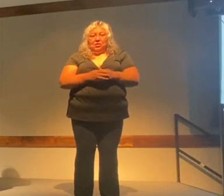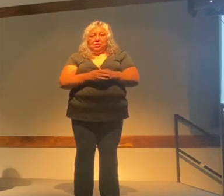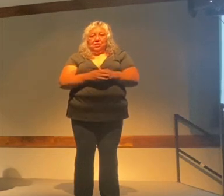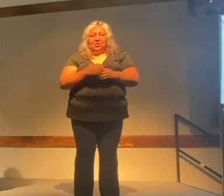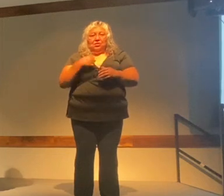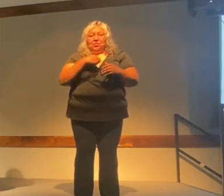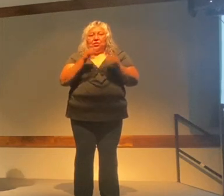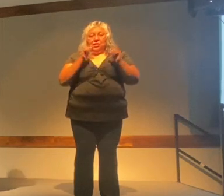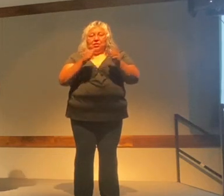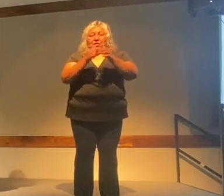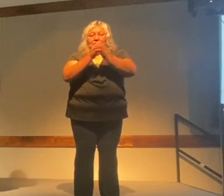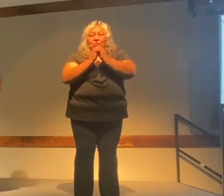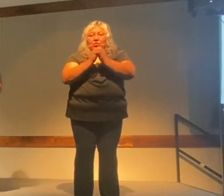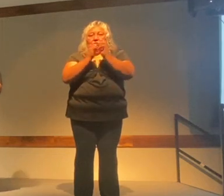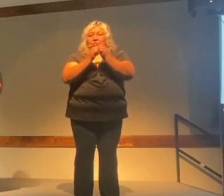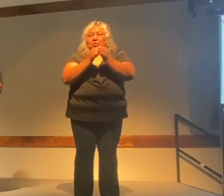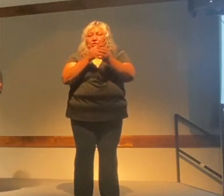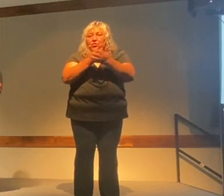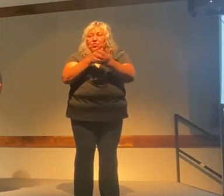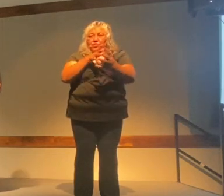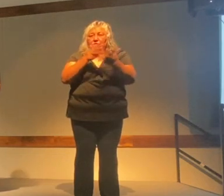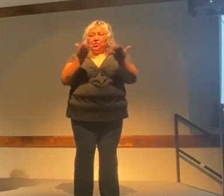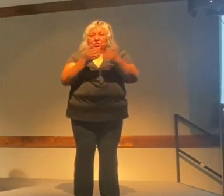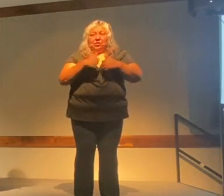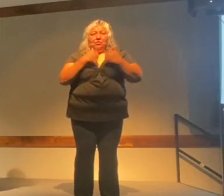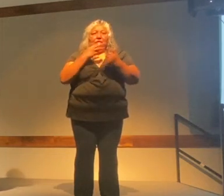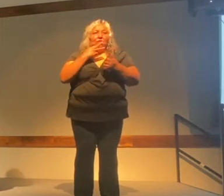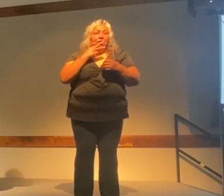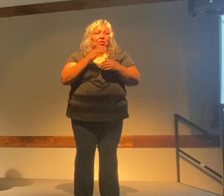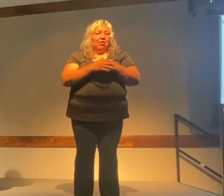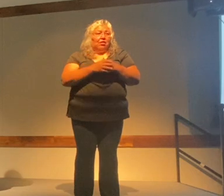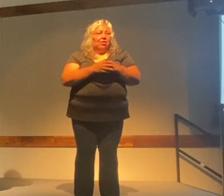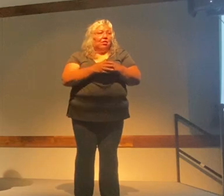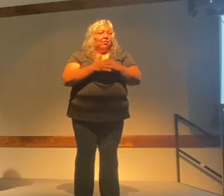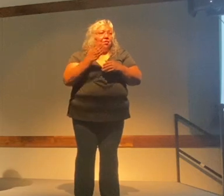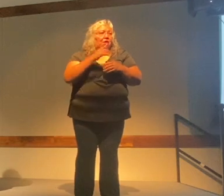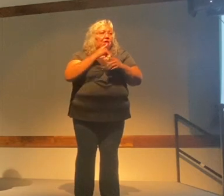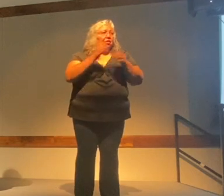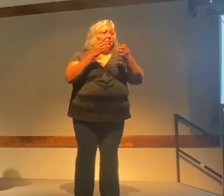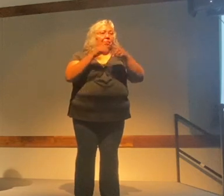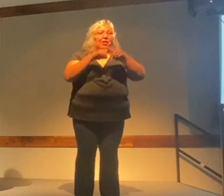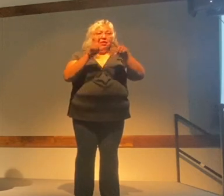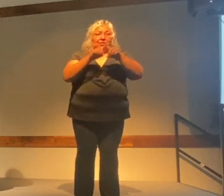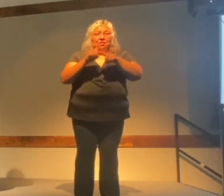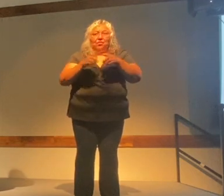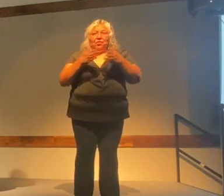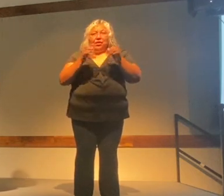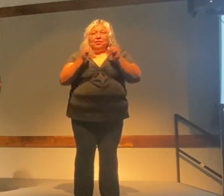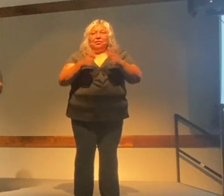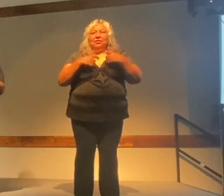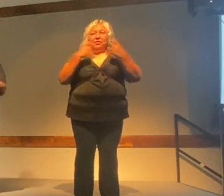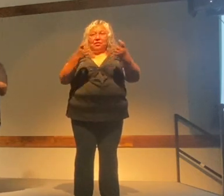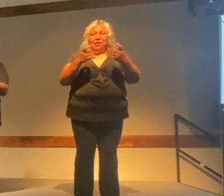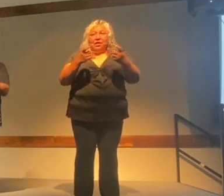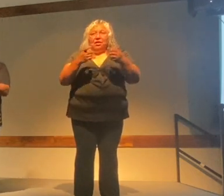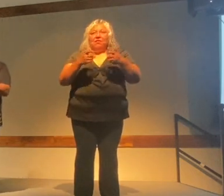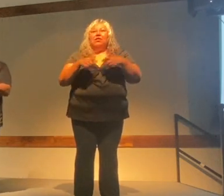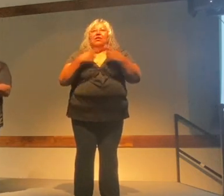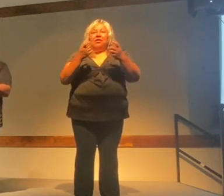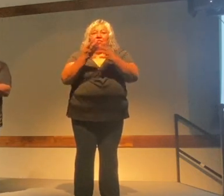We're able to worship with our treasure here at Living Water. There are many different ways to give. You can give through the